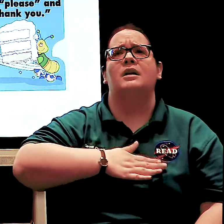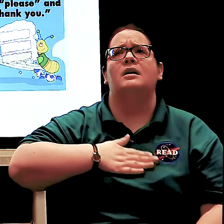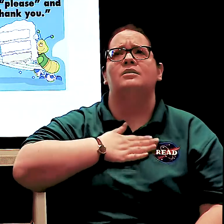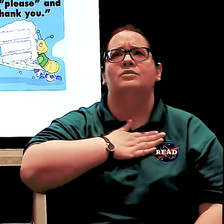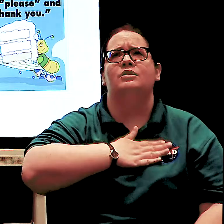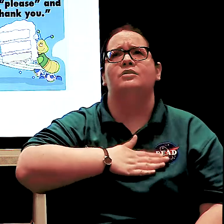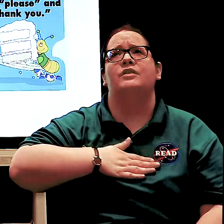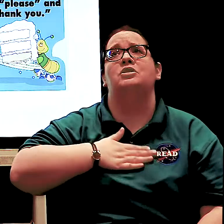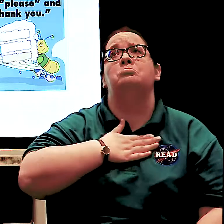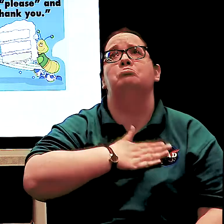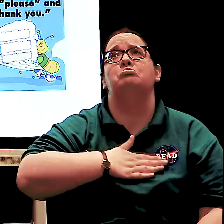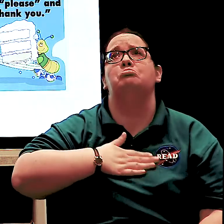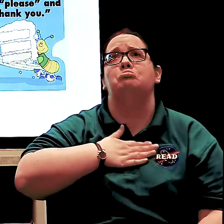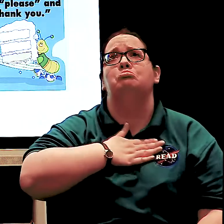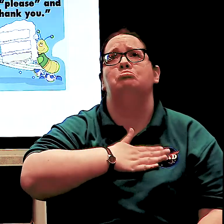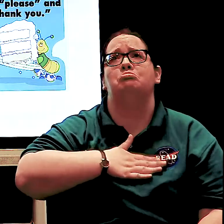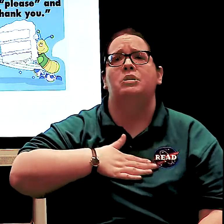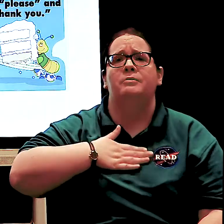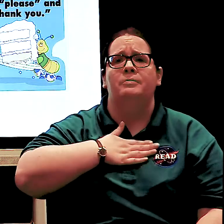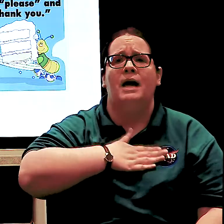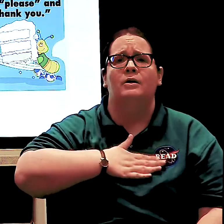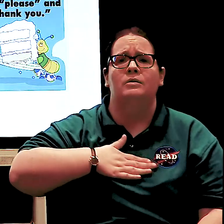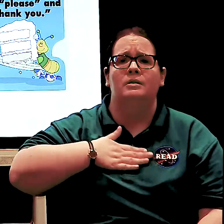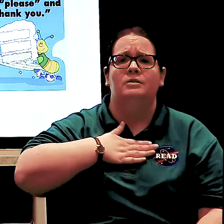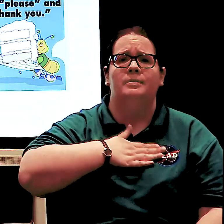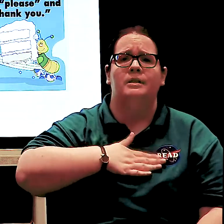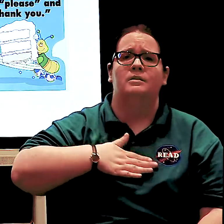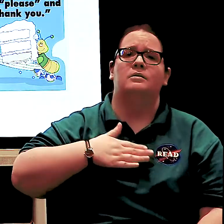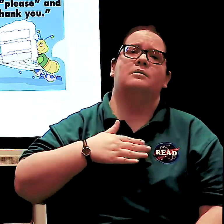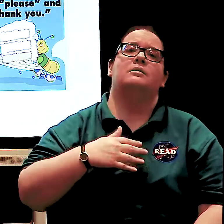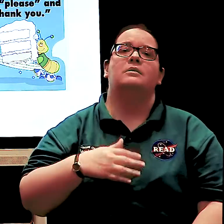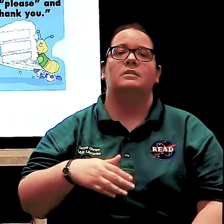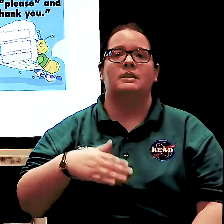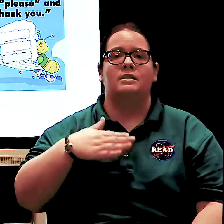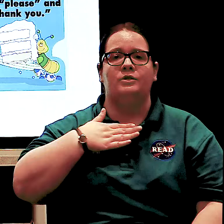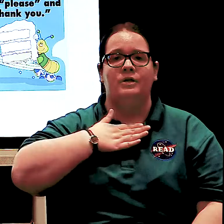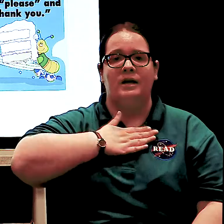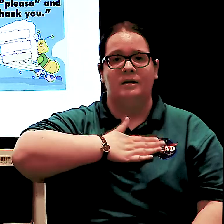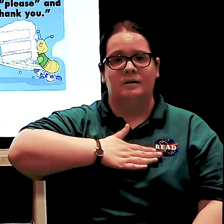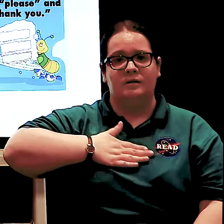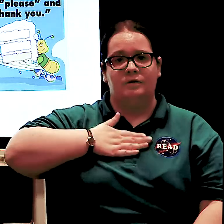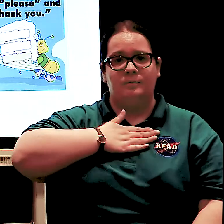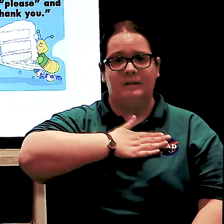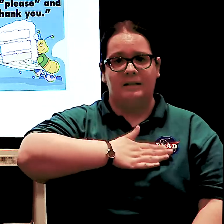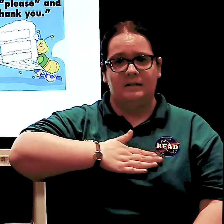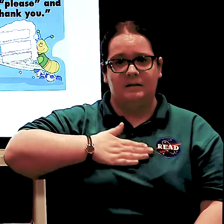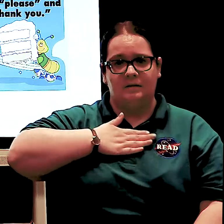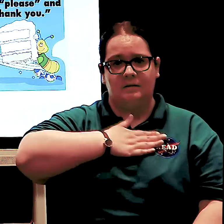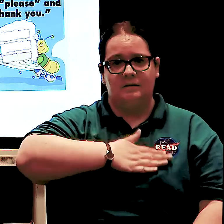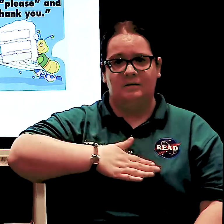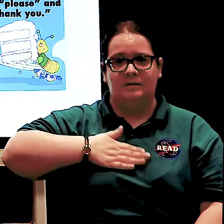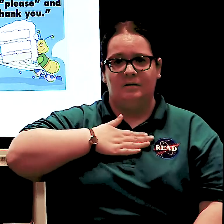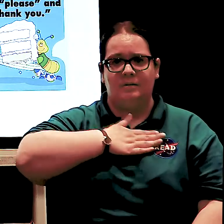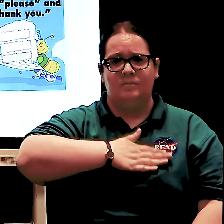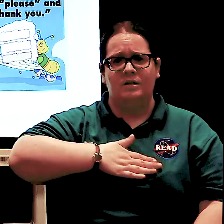and scrunch your face. Maybe pout a little bit. Let's see you try. Can you do please? Please.